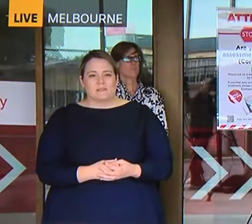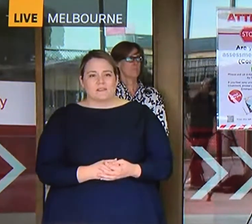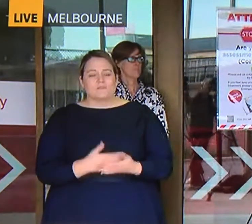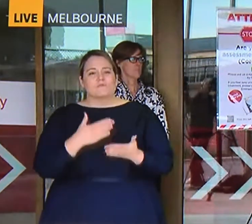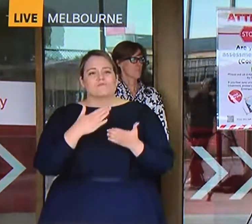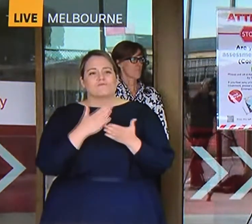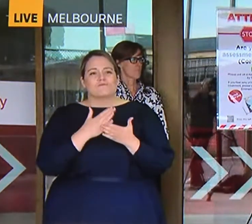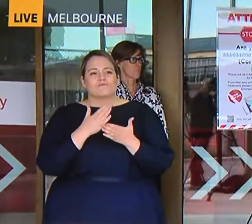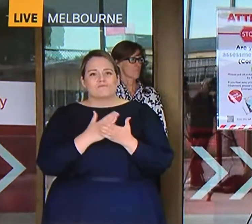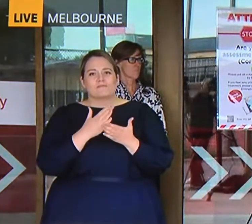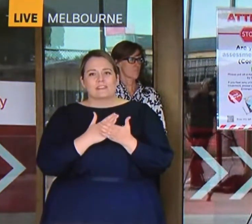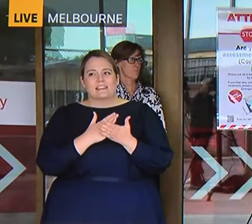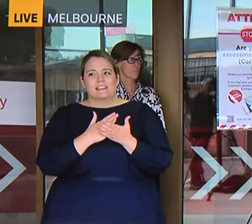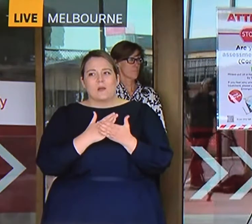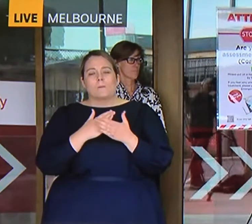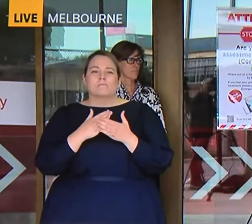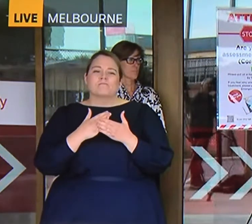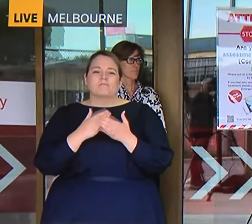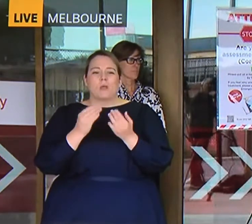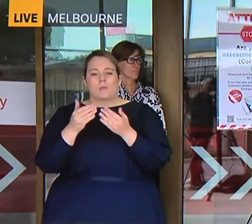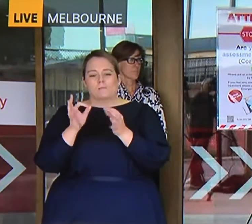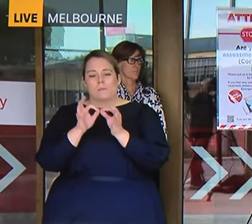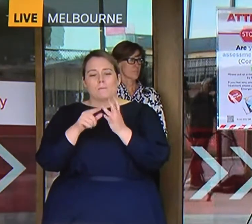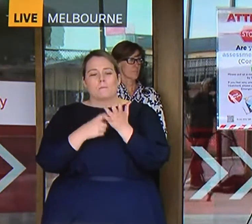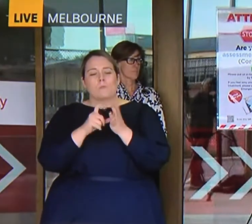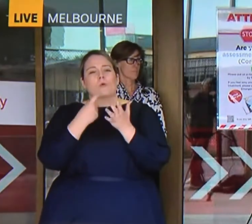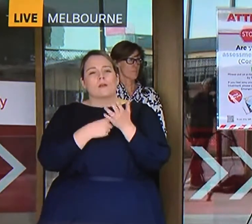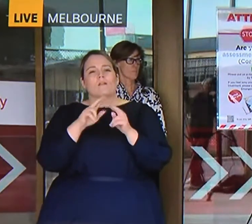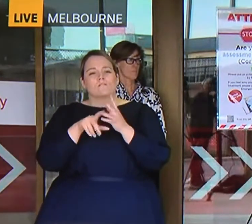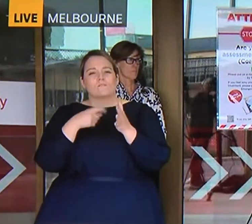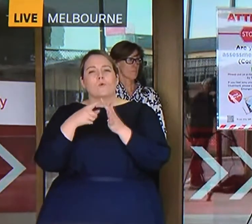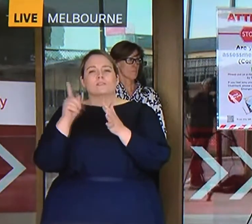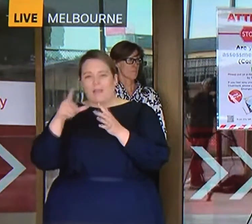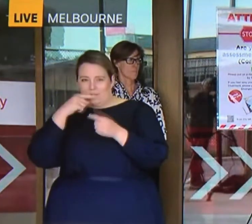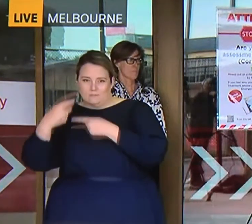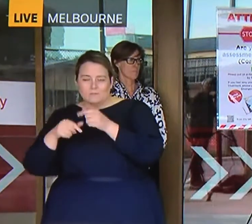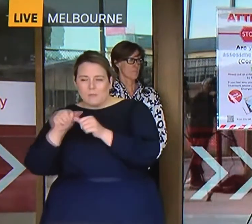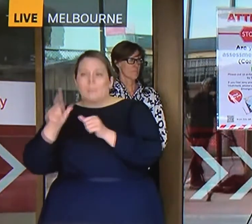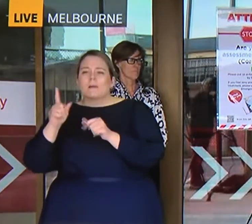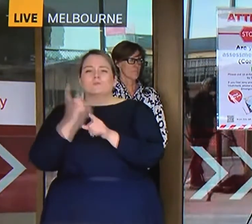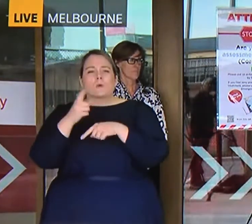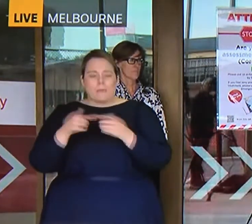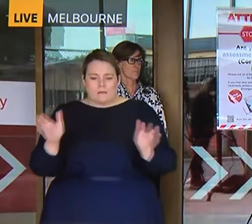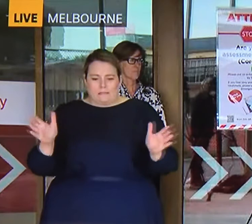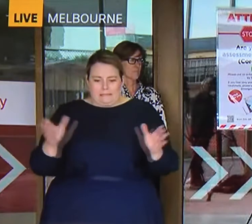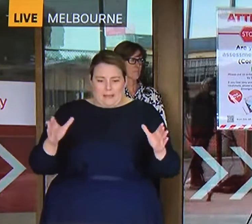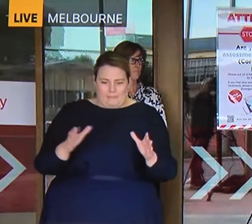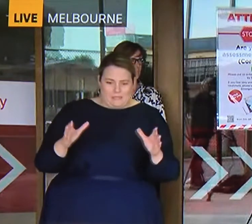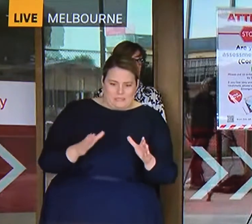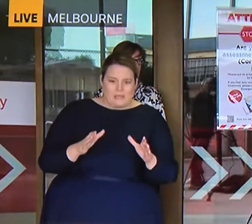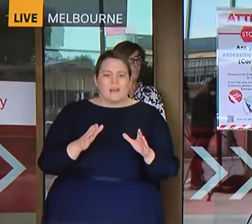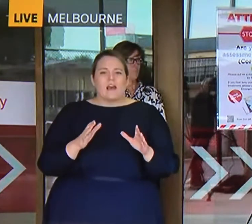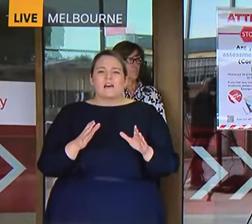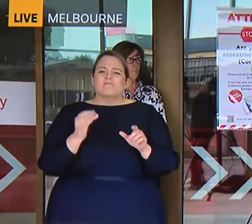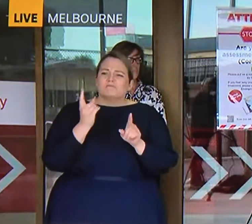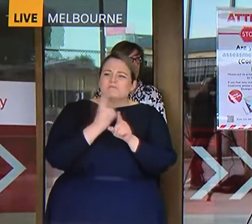Affairs. It is one of our containment measures. So when I talk about containment and bringing the curve down, the Ring of Steel